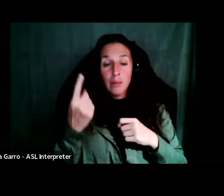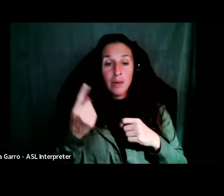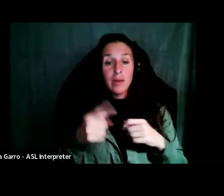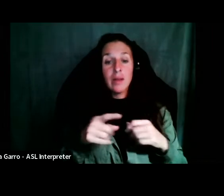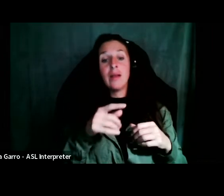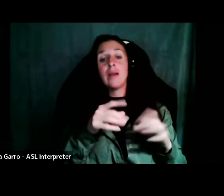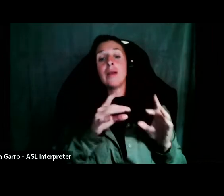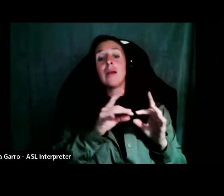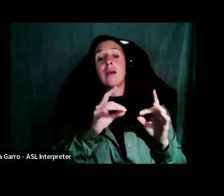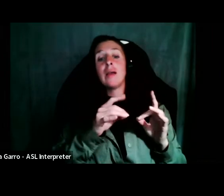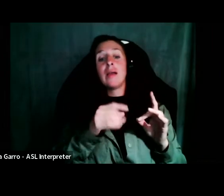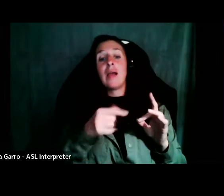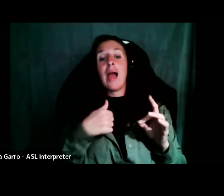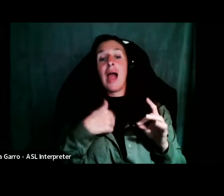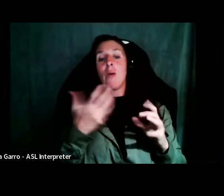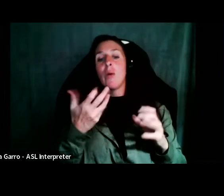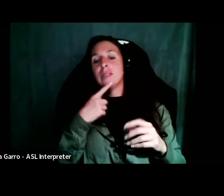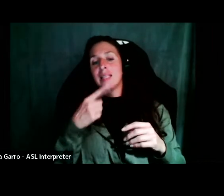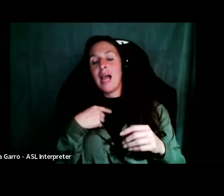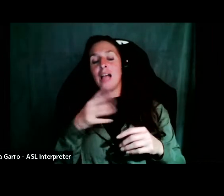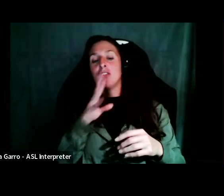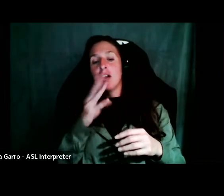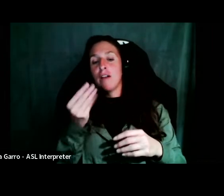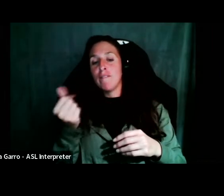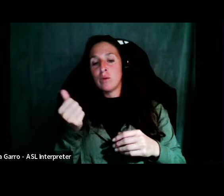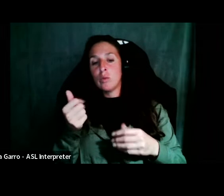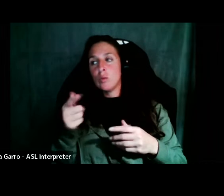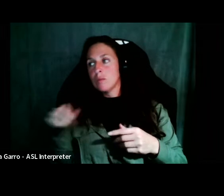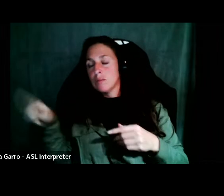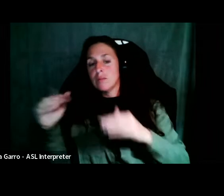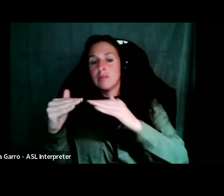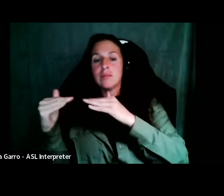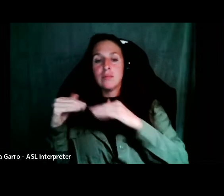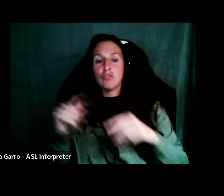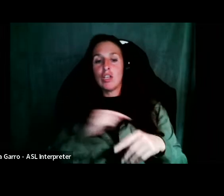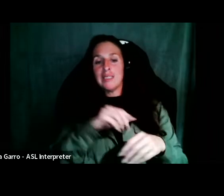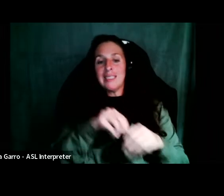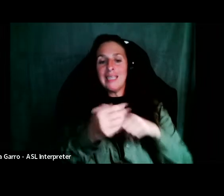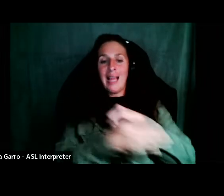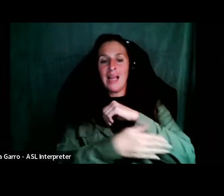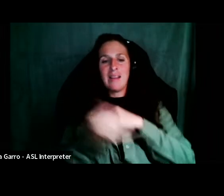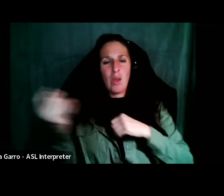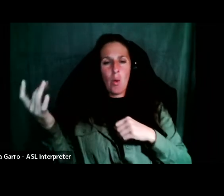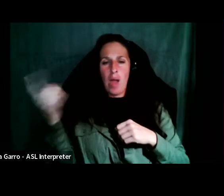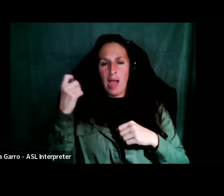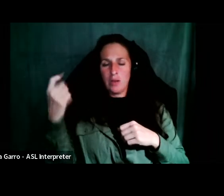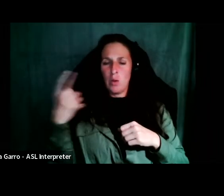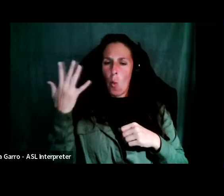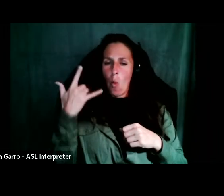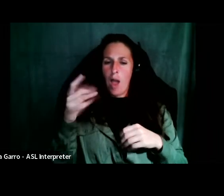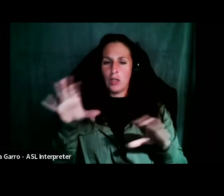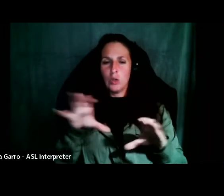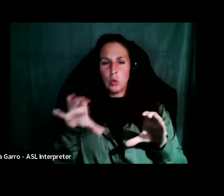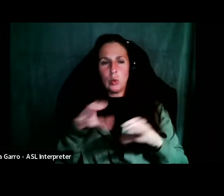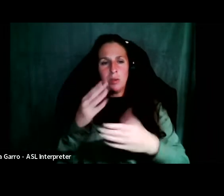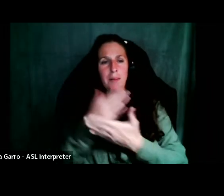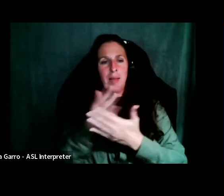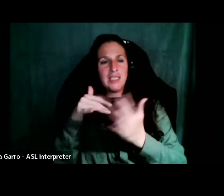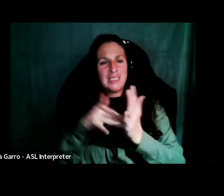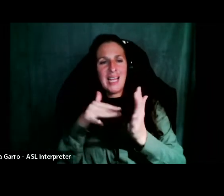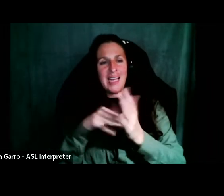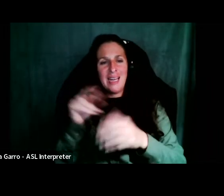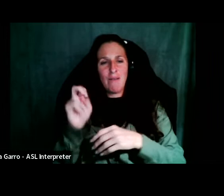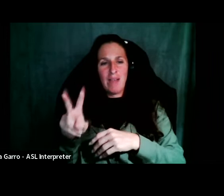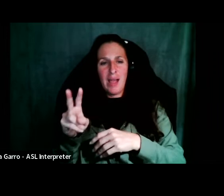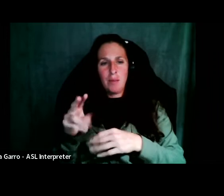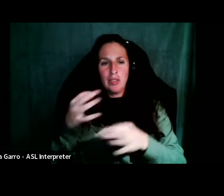say that I talked to a few fellow trustees in the county, and they were asking me why we're doing a budget study sessions in November instead of later. I